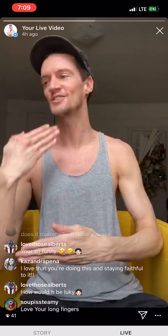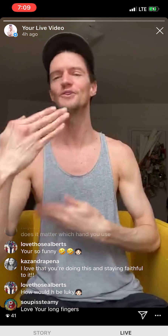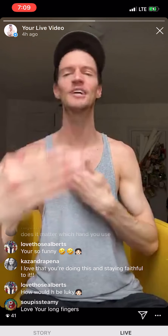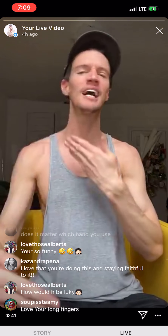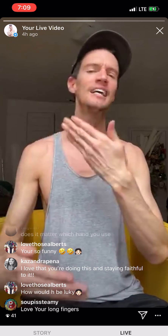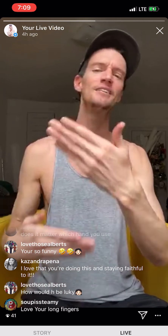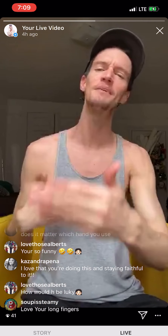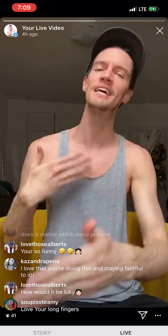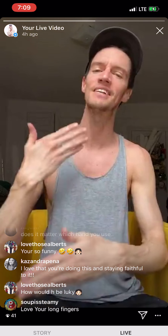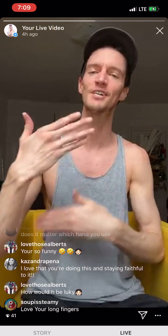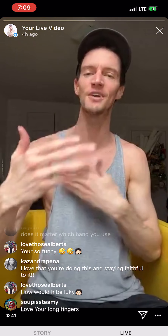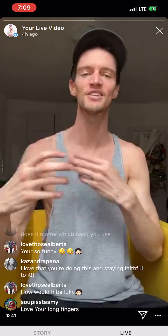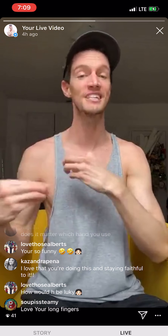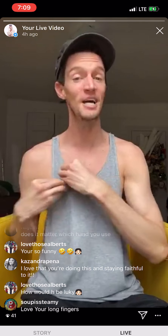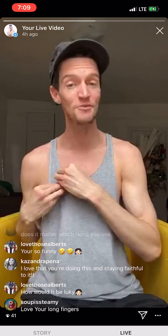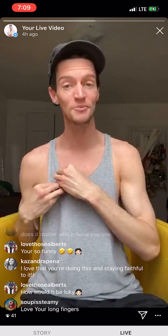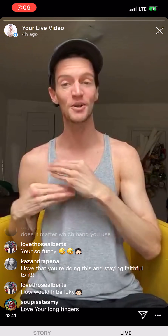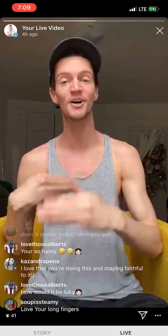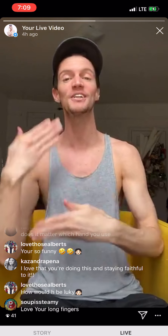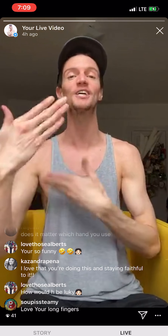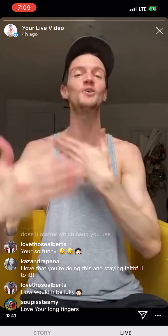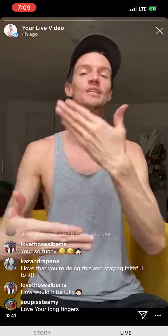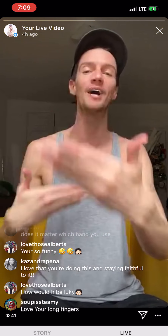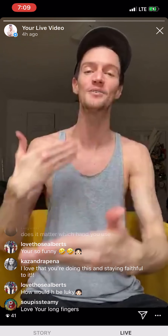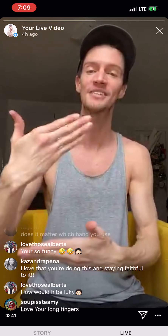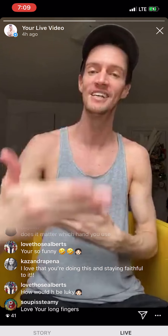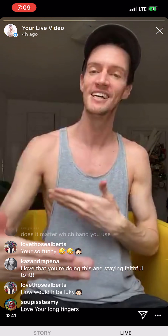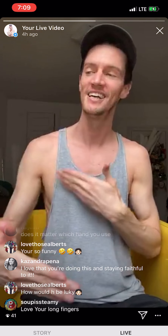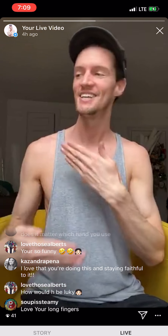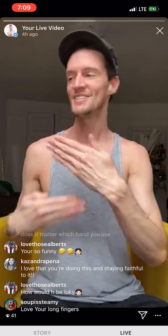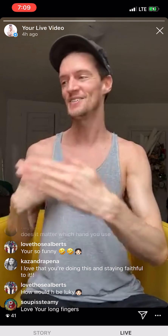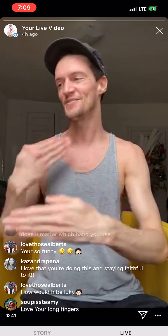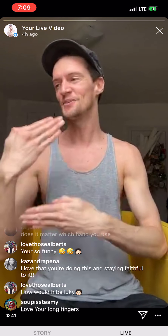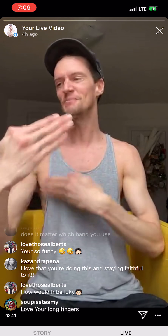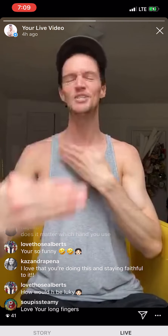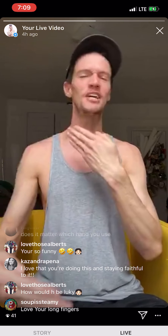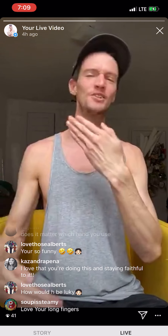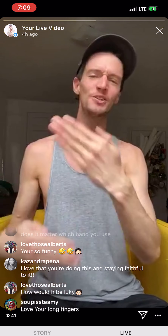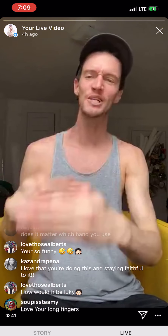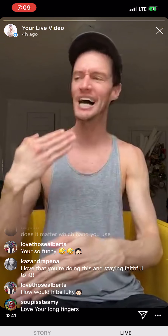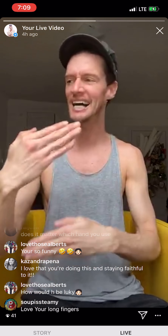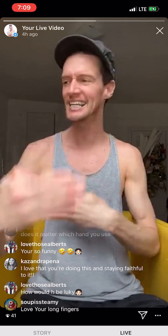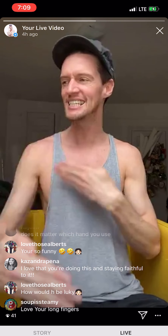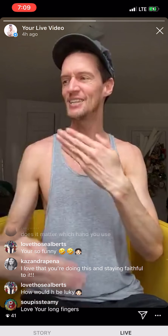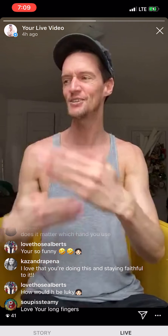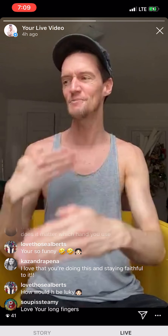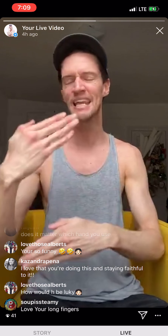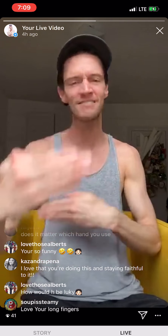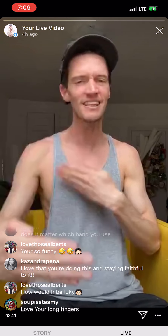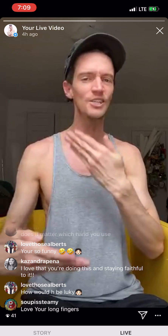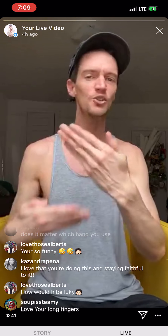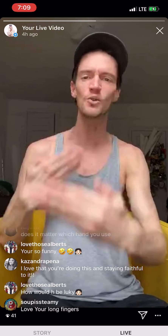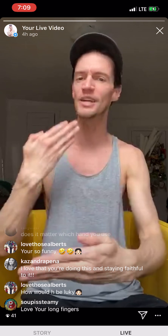So if you're kind, it's benevolent, and gracious, it comes from your heart and goes out. So if you want to be gentle or kind to others, benevolent, gracious,